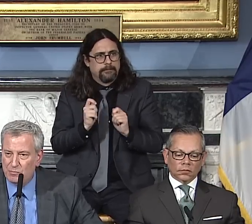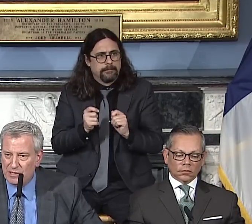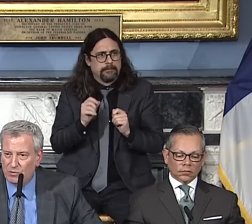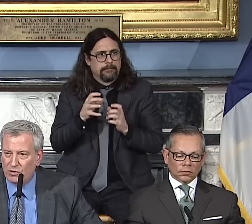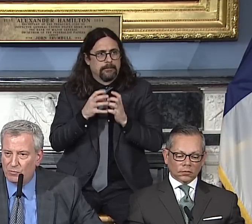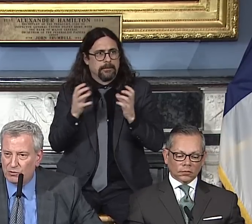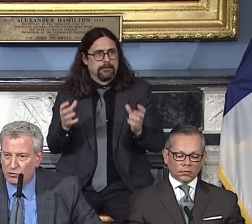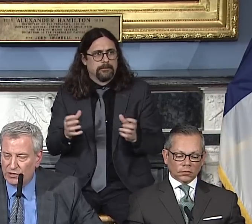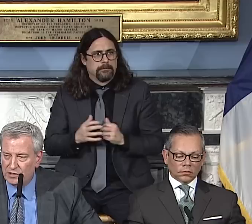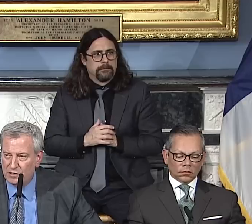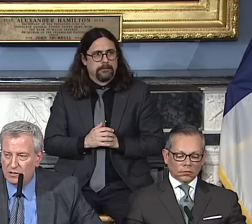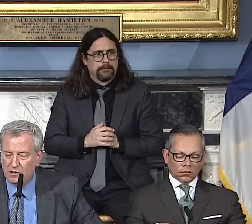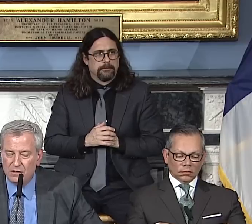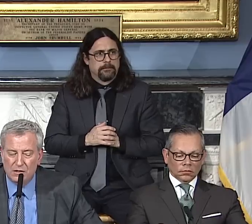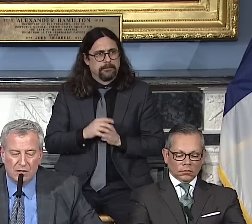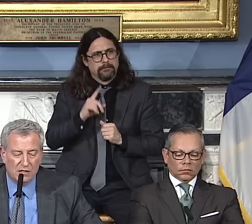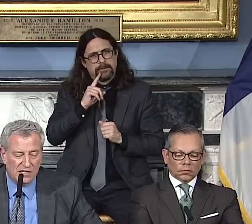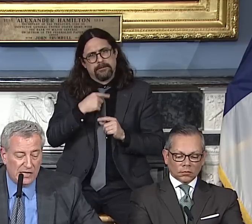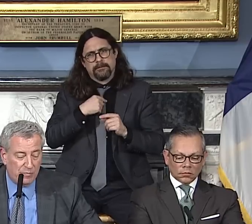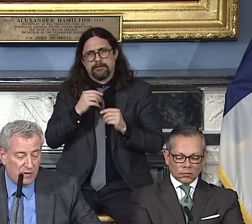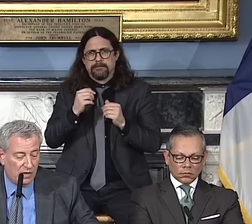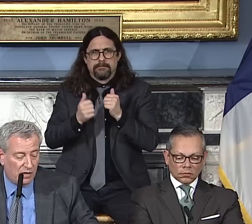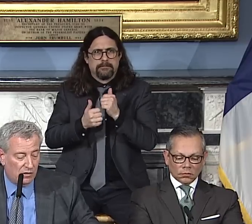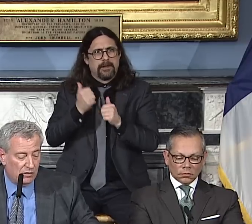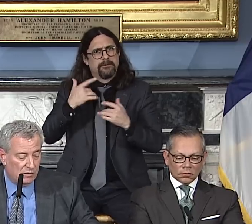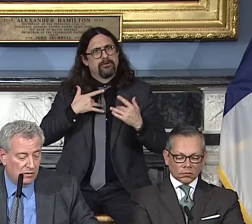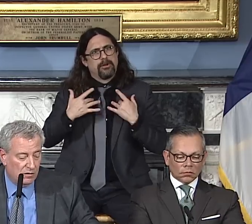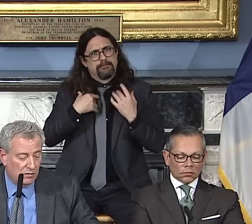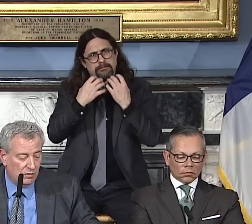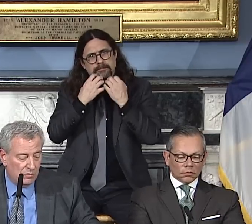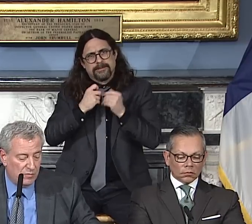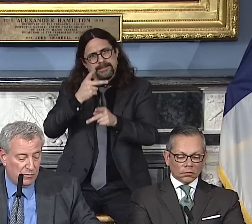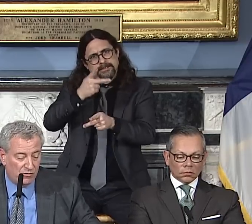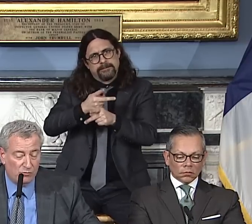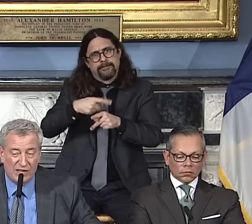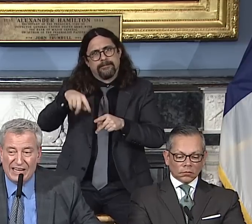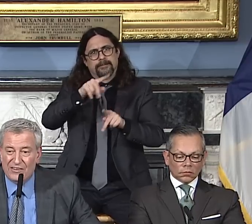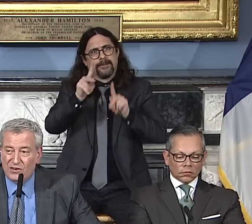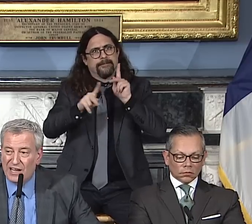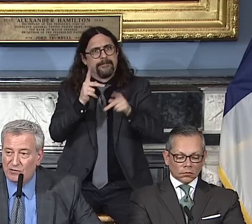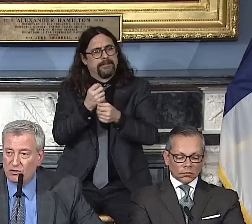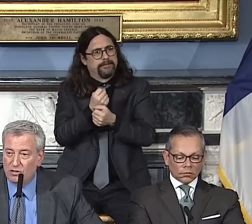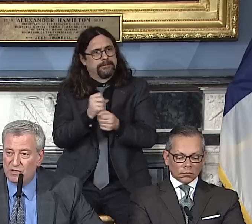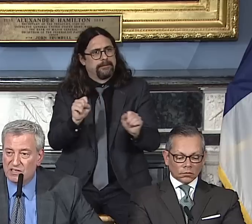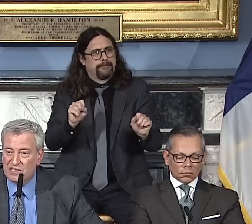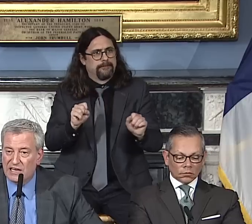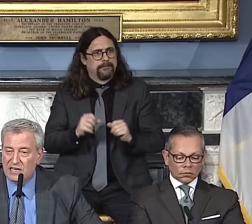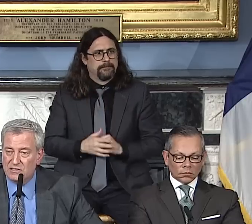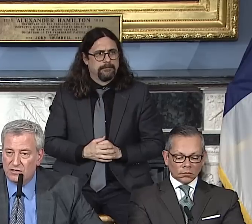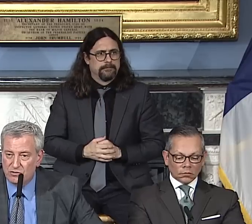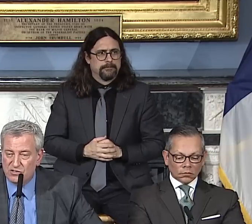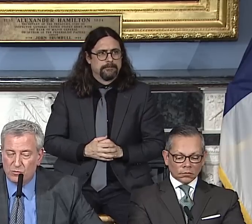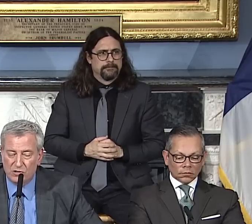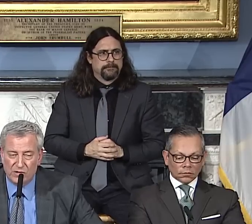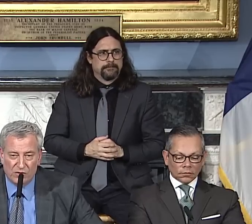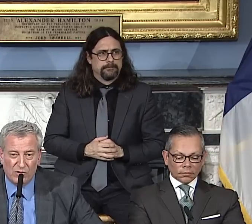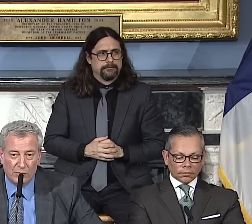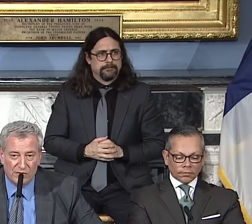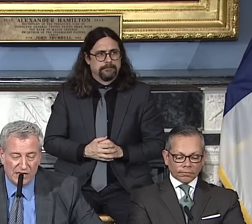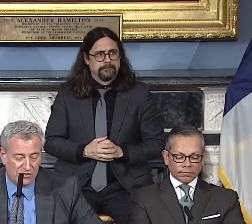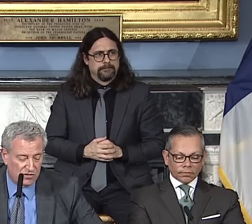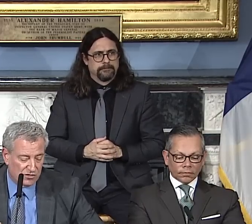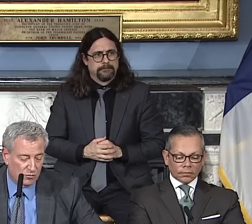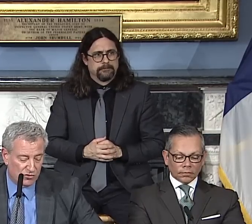to keep people employed, keep people from running out of their livelihood, because that has a huge number of